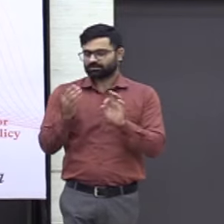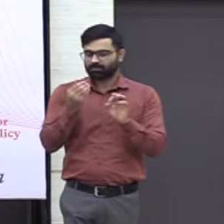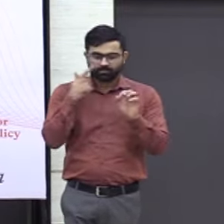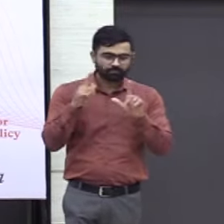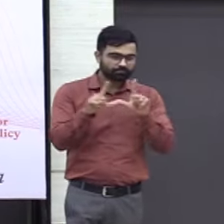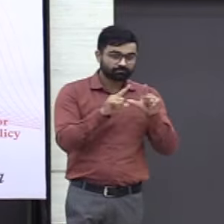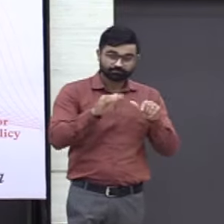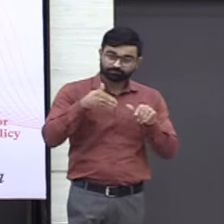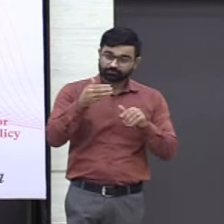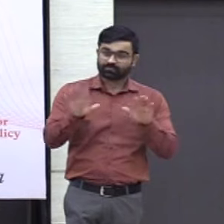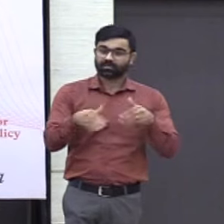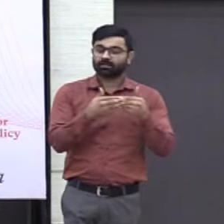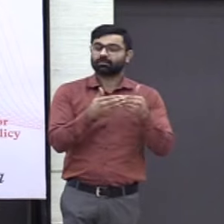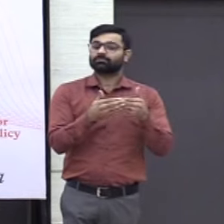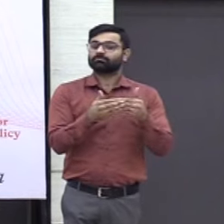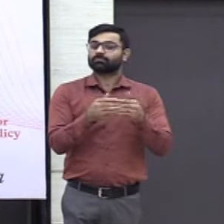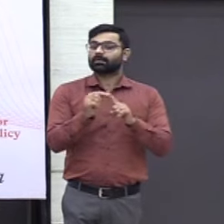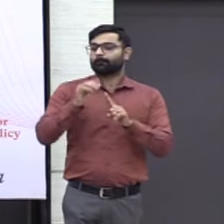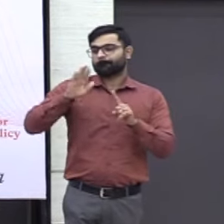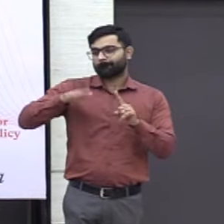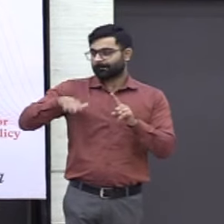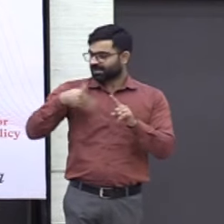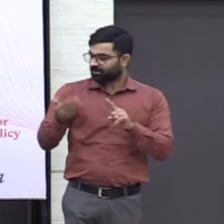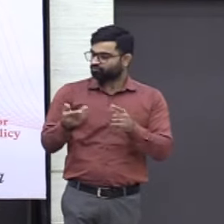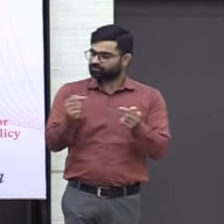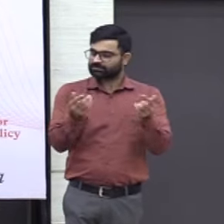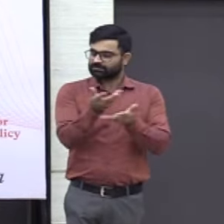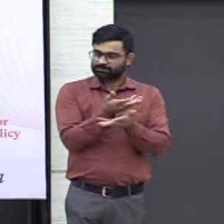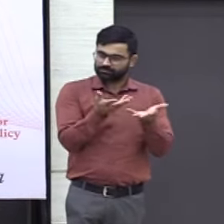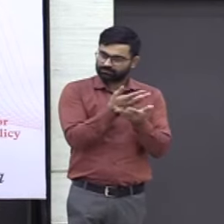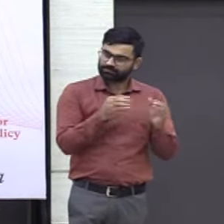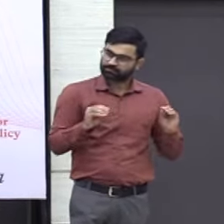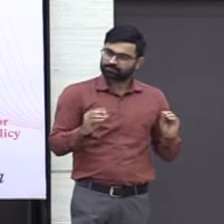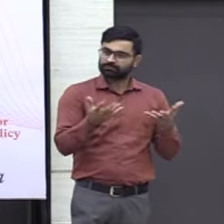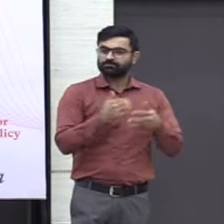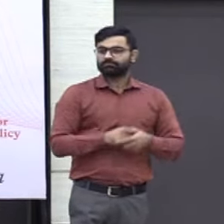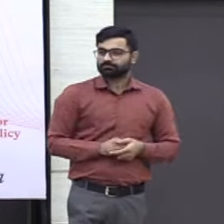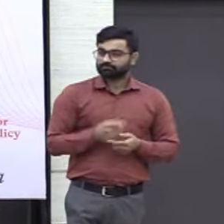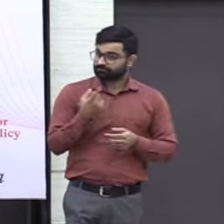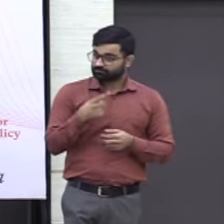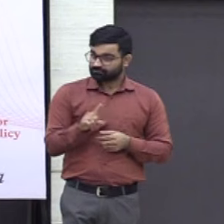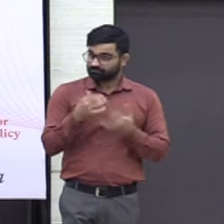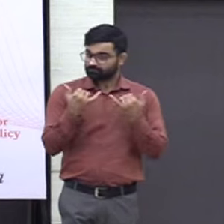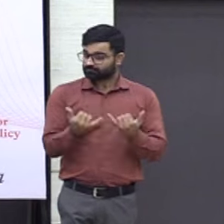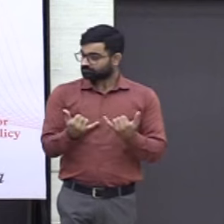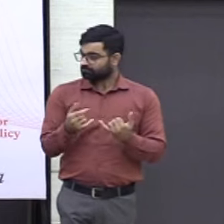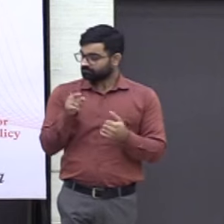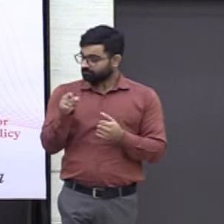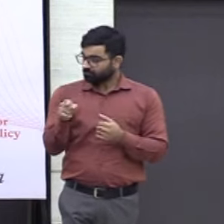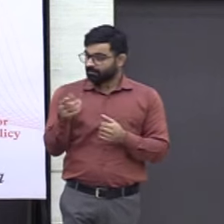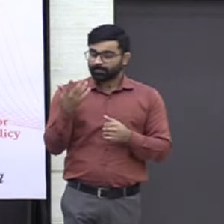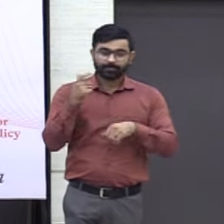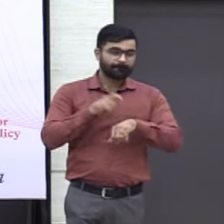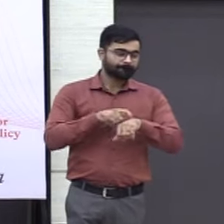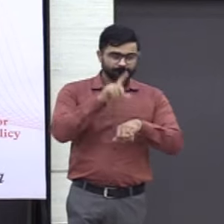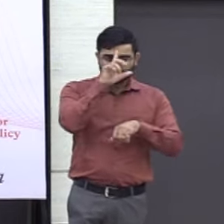representations, then introduces the bill in parliament, then the debate takes place. Right? Now, at that point in